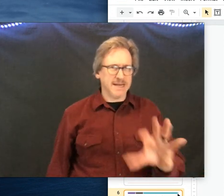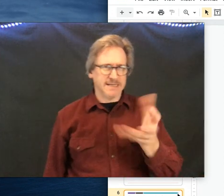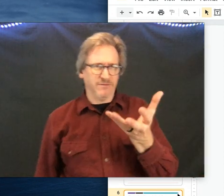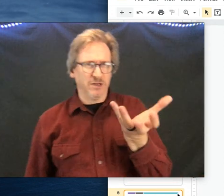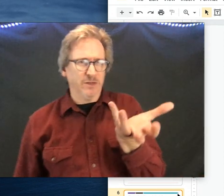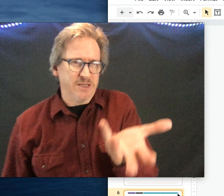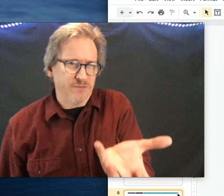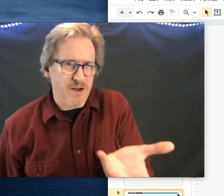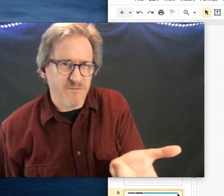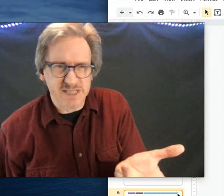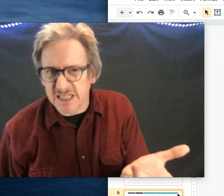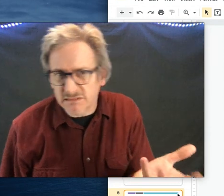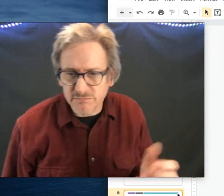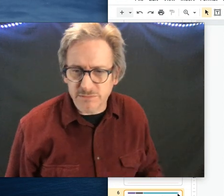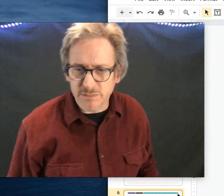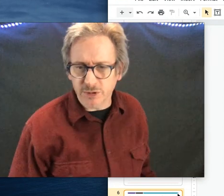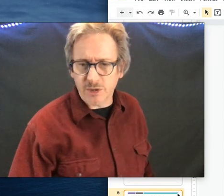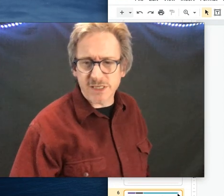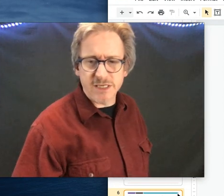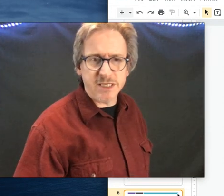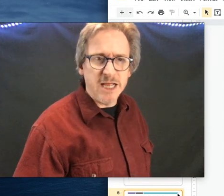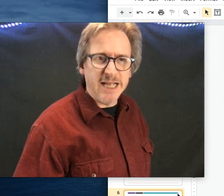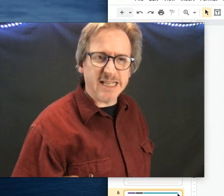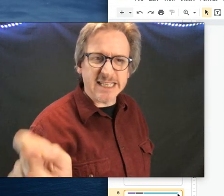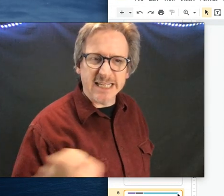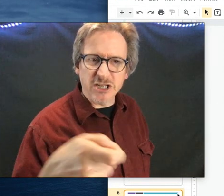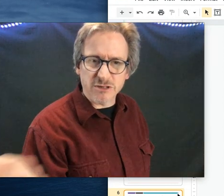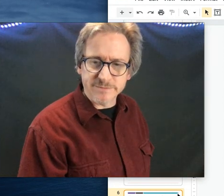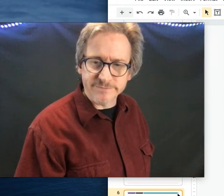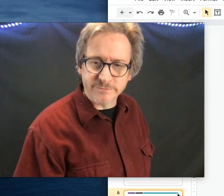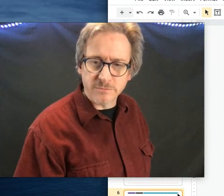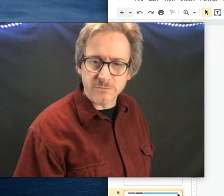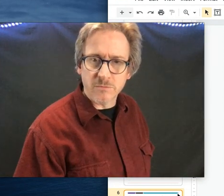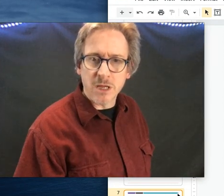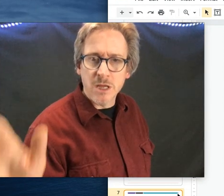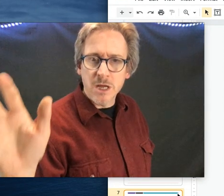people sign it differently with different emphasis. You notice it's like a signature.